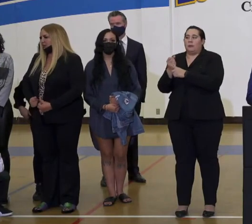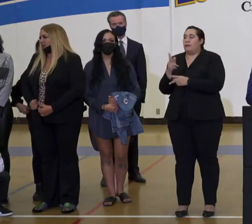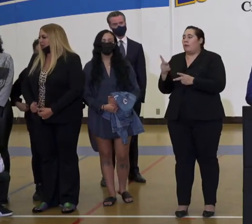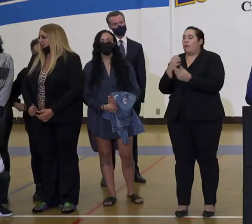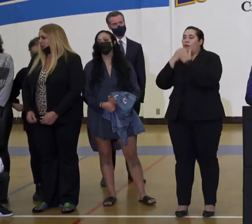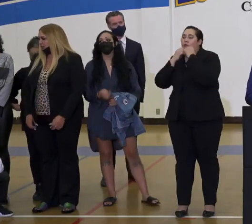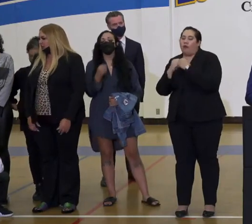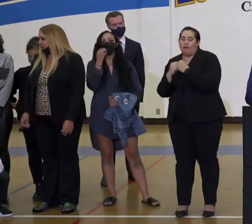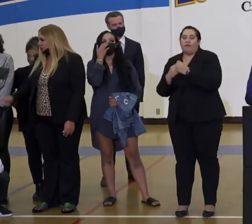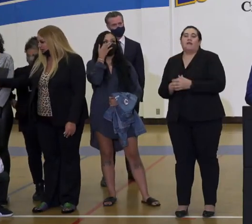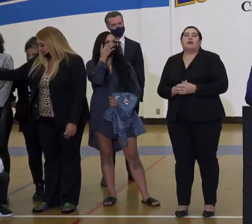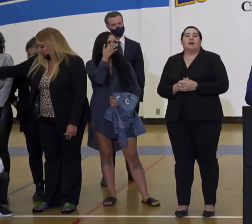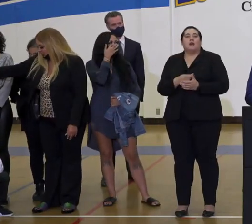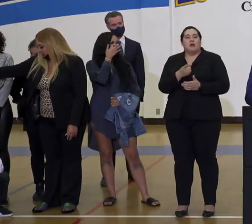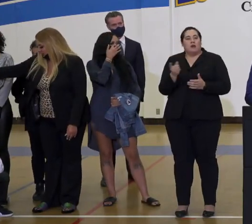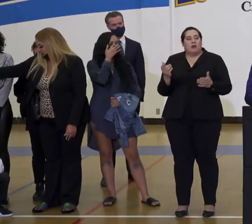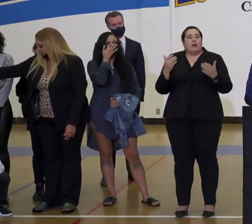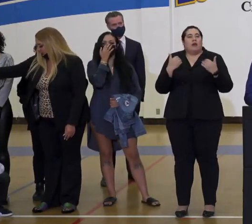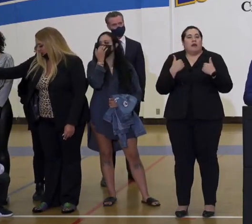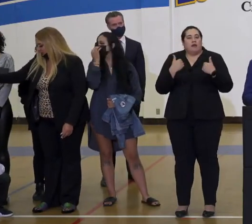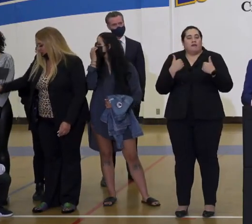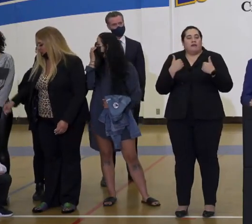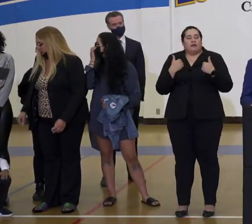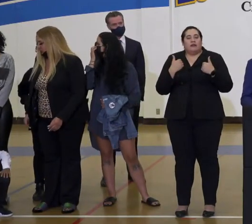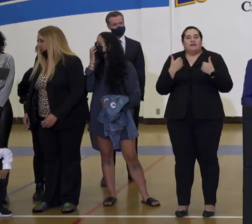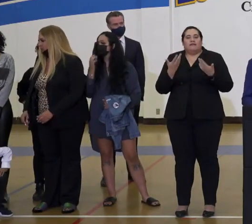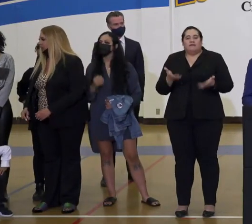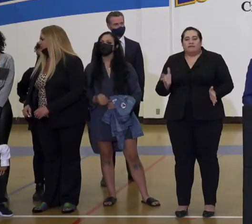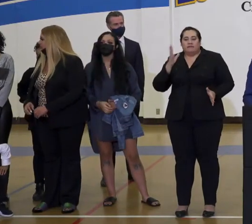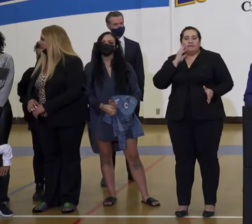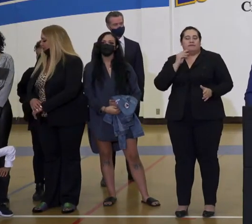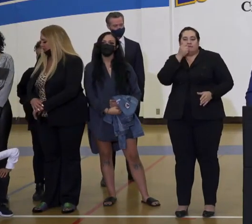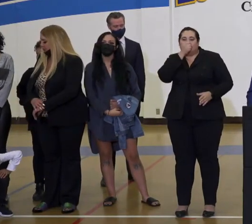who have suffered